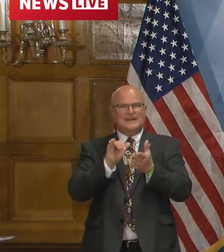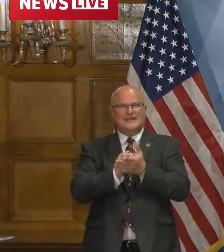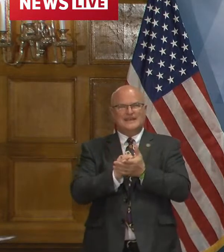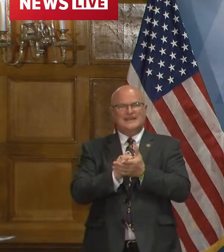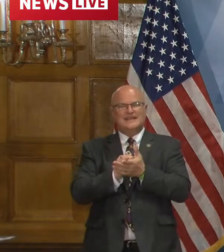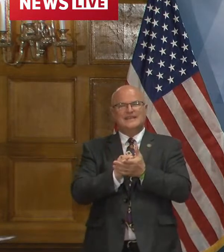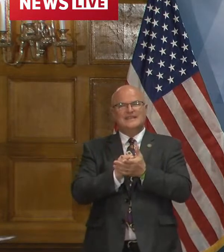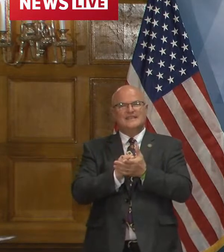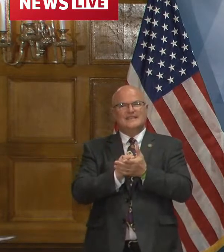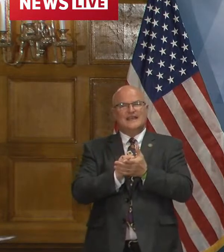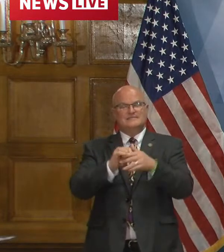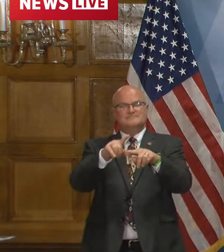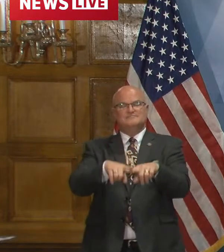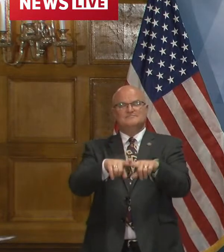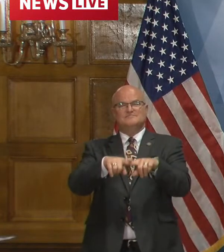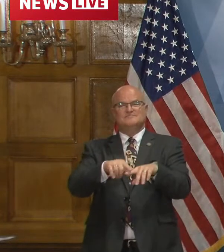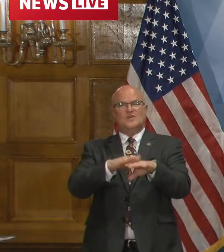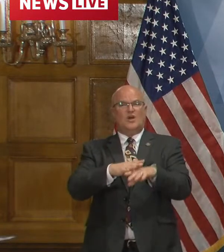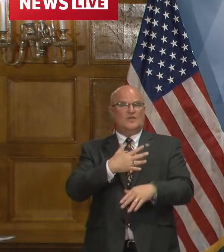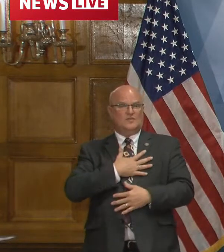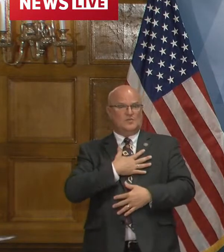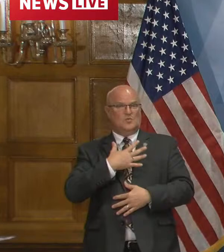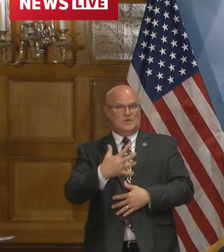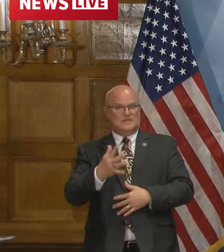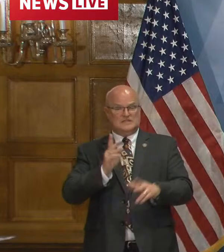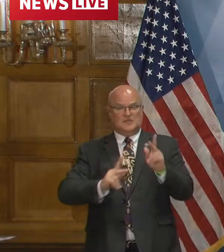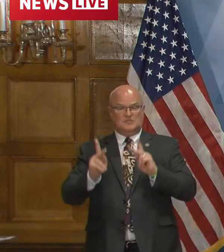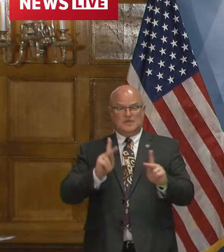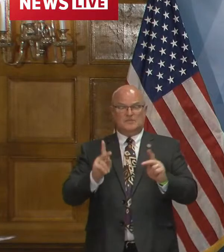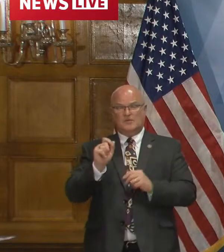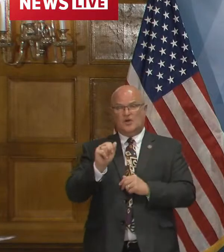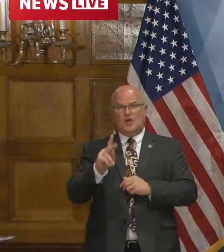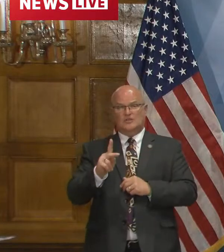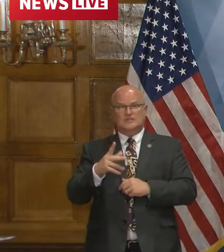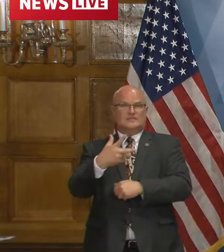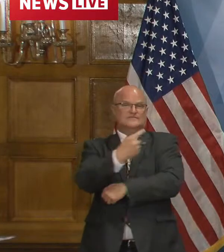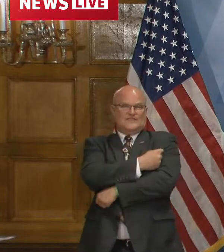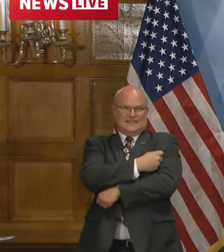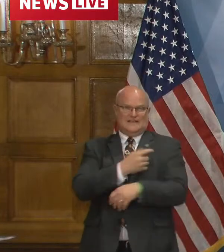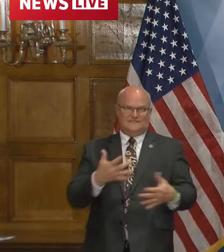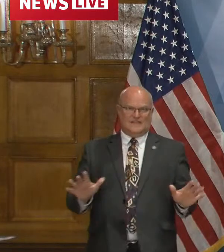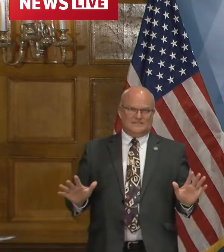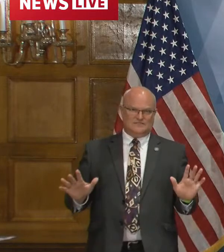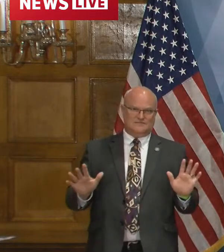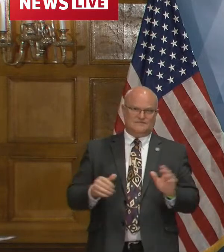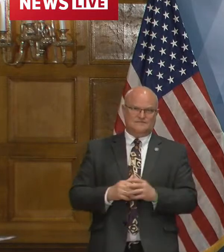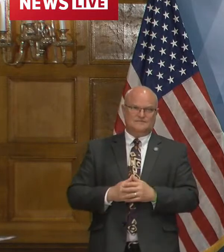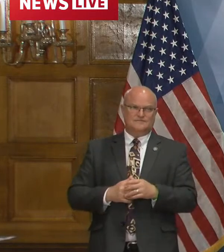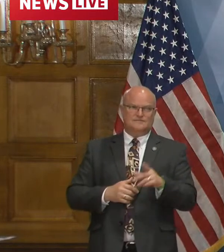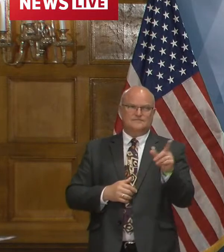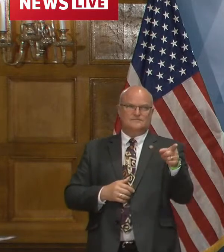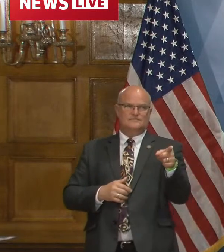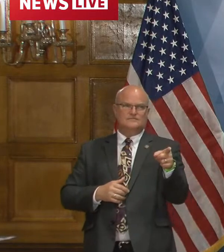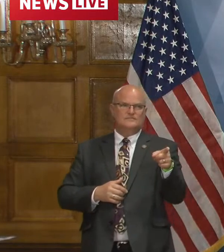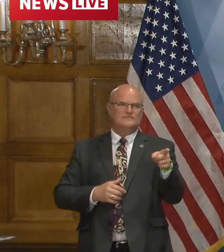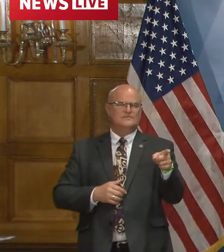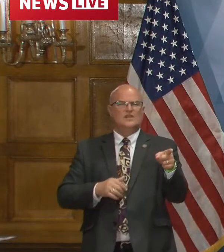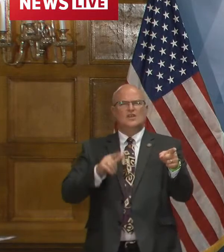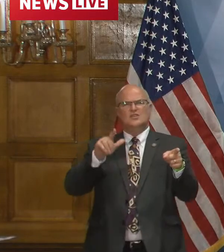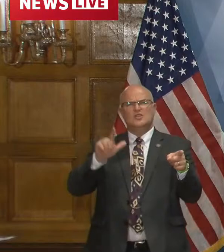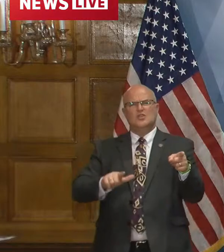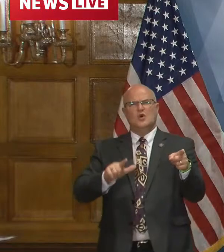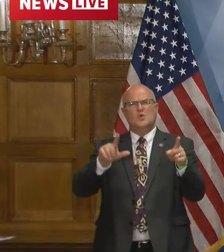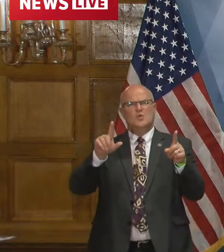is all dependent upon the willingness of citizens of Arkansas to get the vaccination. So you said there was lower